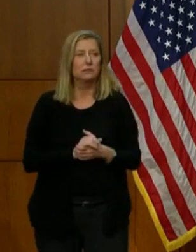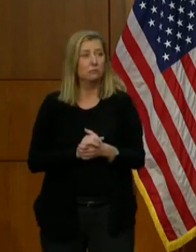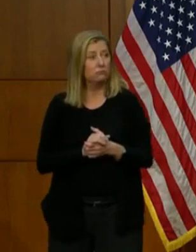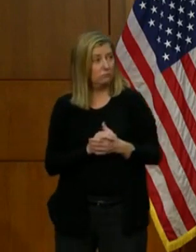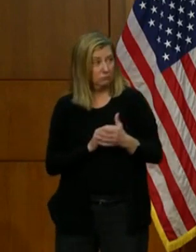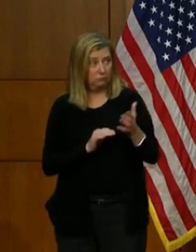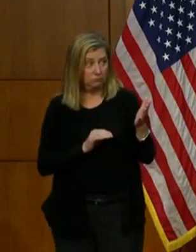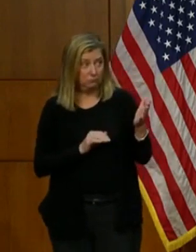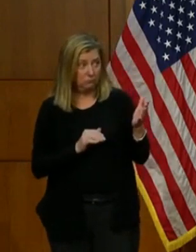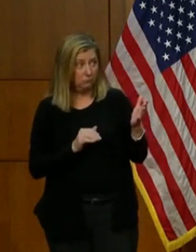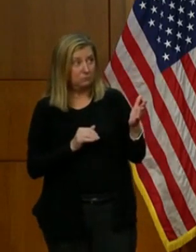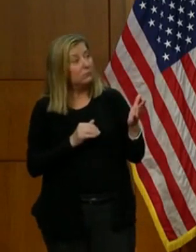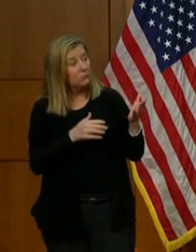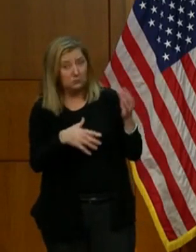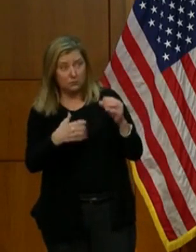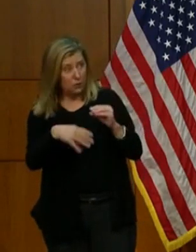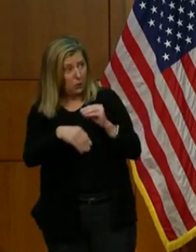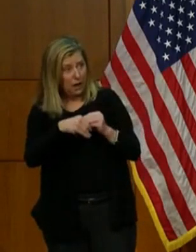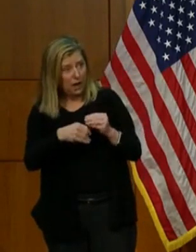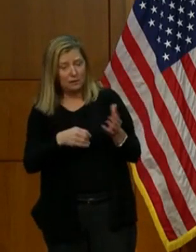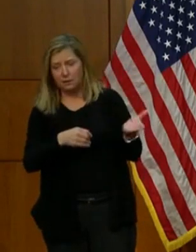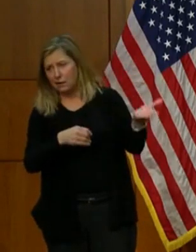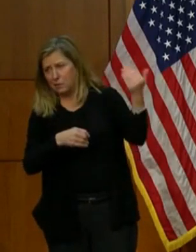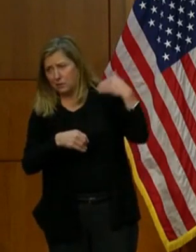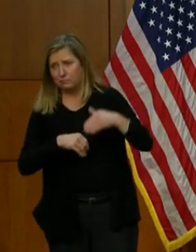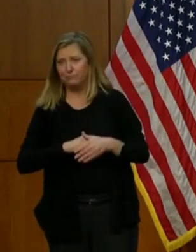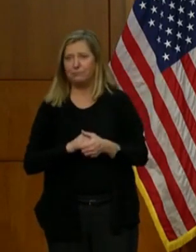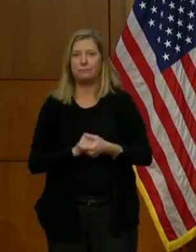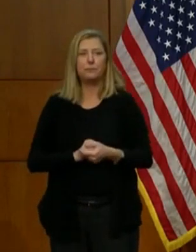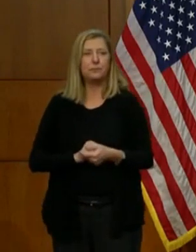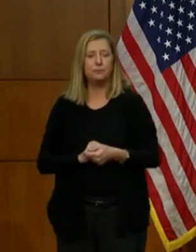did you want to add some words, Secretary Moran? Yeah, come on up.